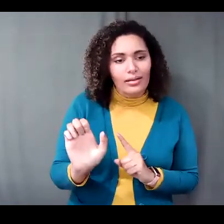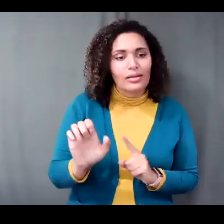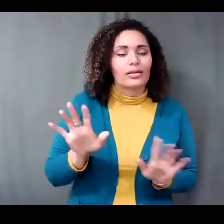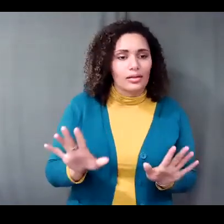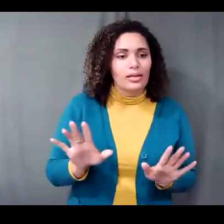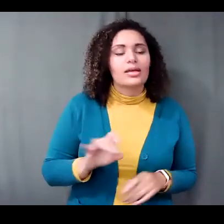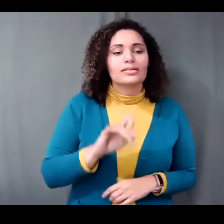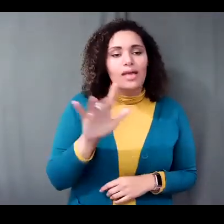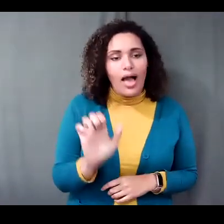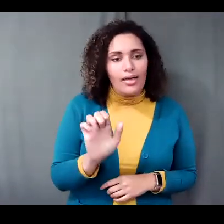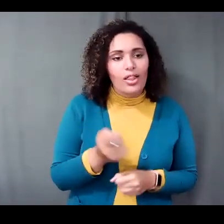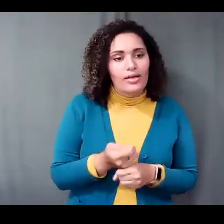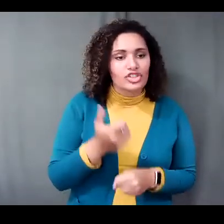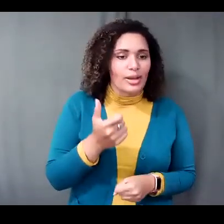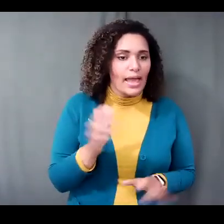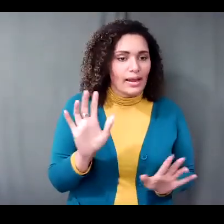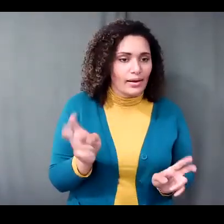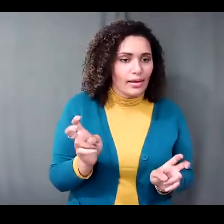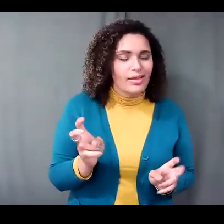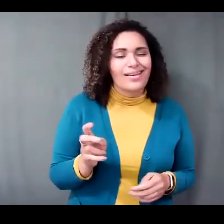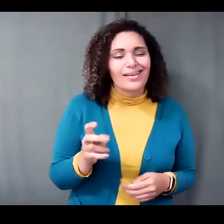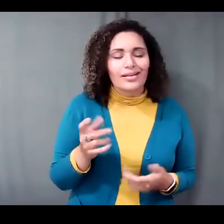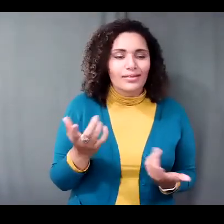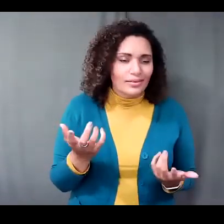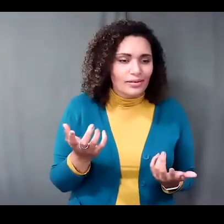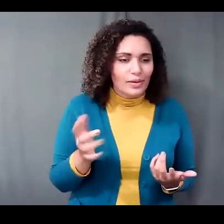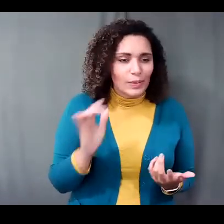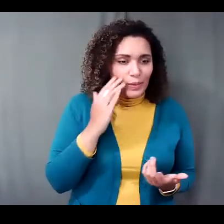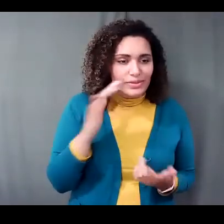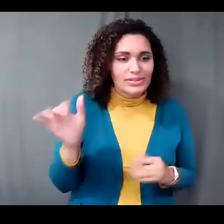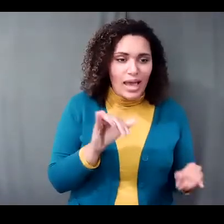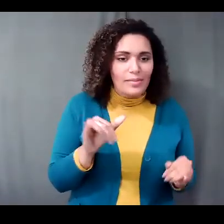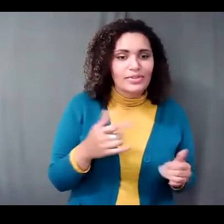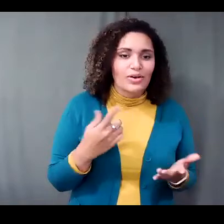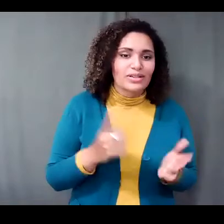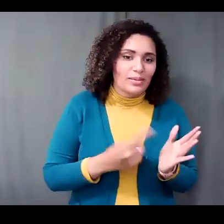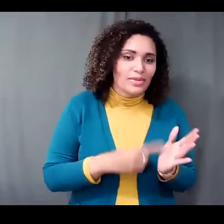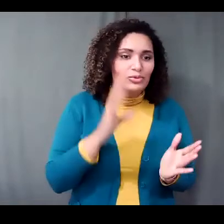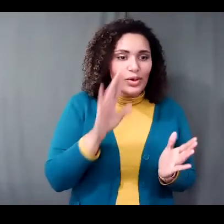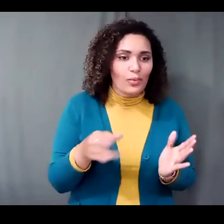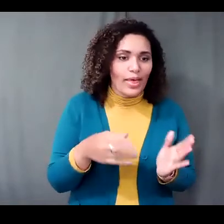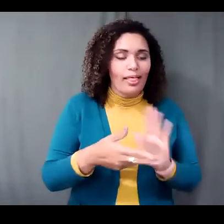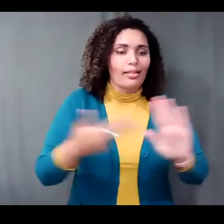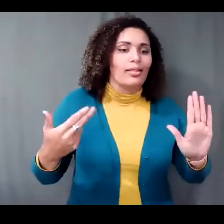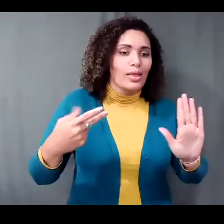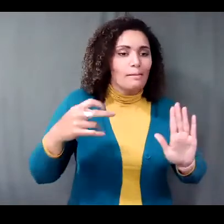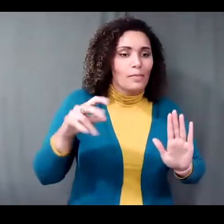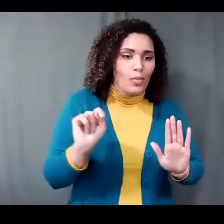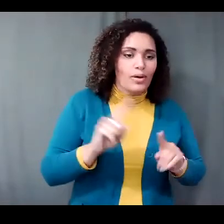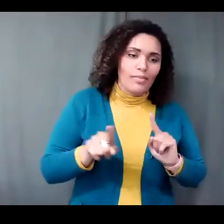the style of a champagne. So sometimes in shortcutting, we'll accidentally refer to it as a port, but we shouldn't.